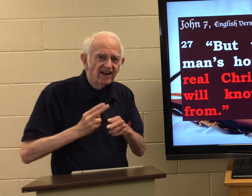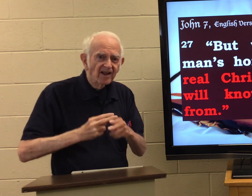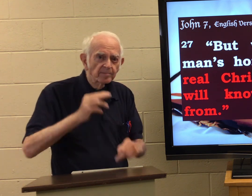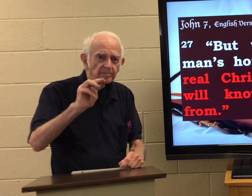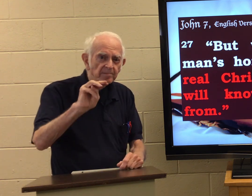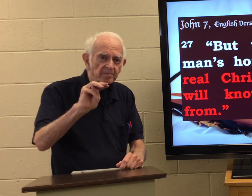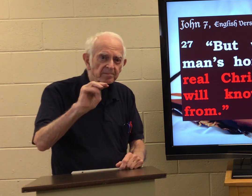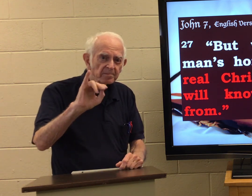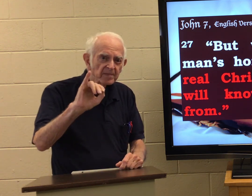prophets